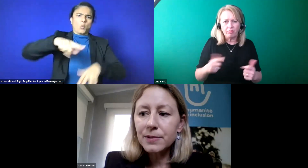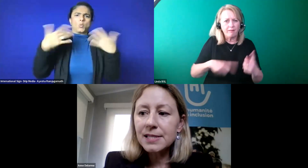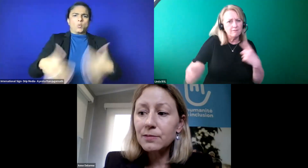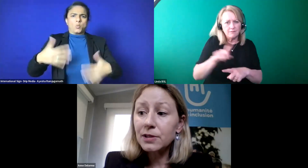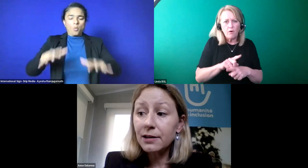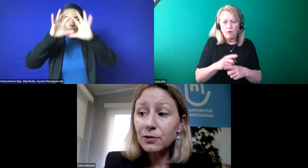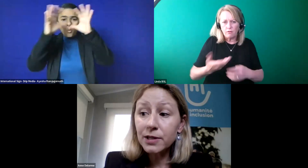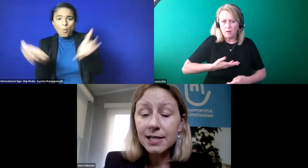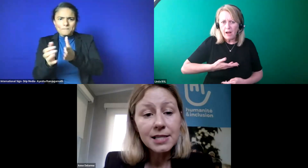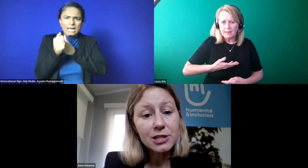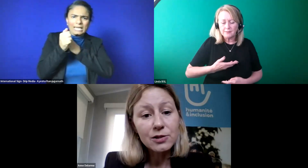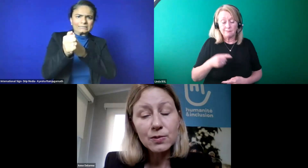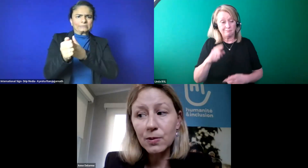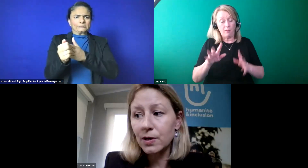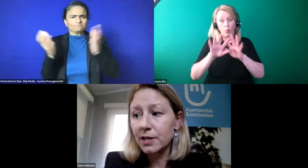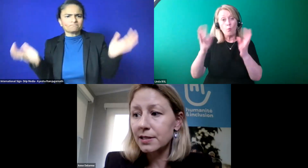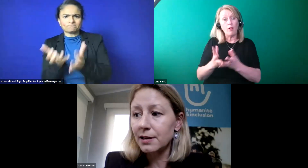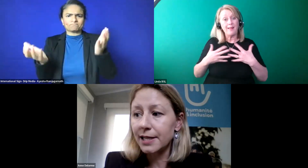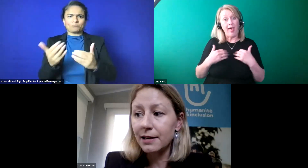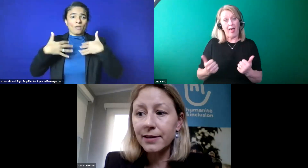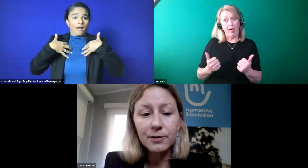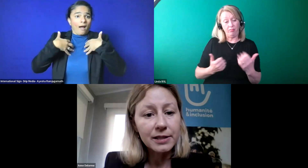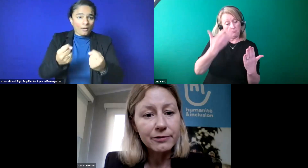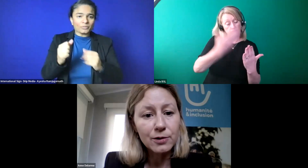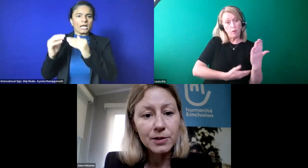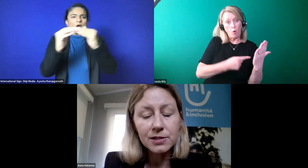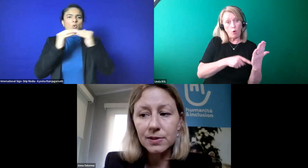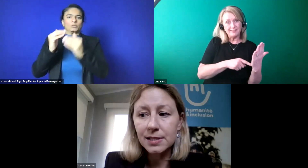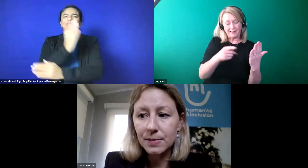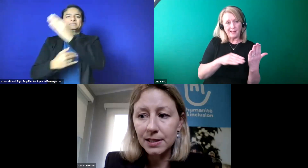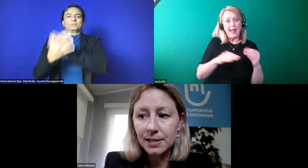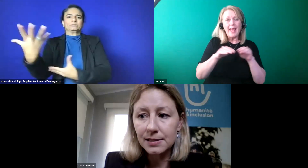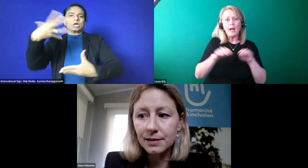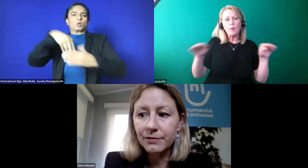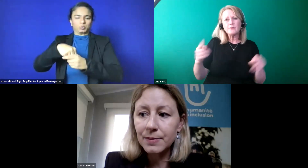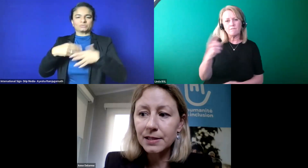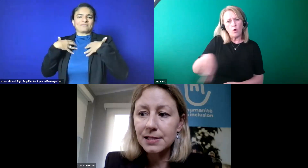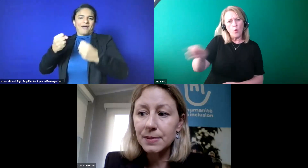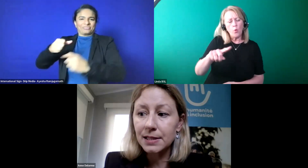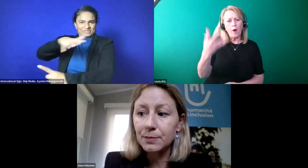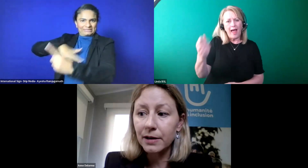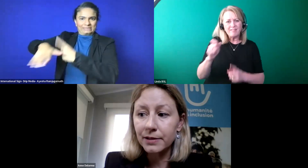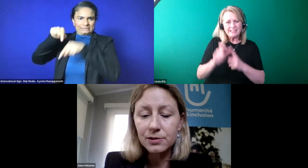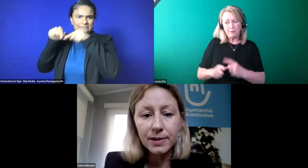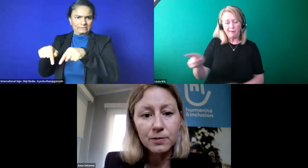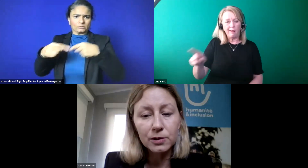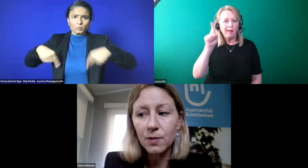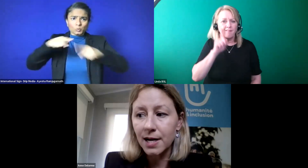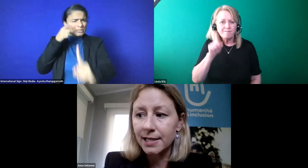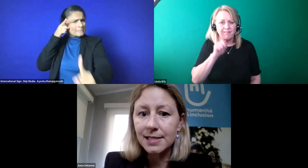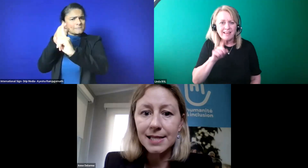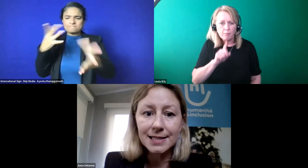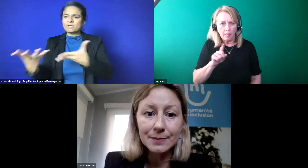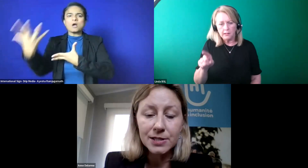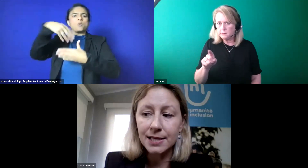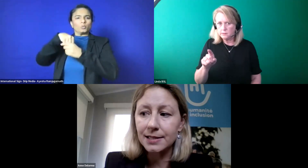According to the recent World Health Organization's report on health equity for persons with disabilities, the female disability prevalence rate